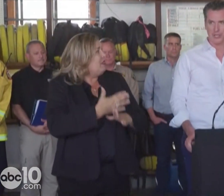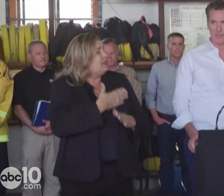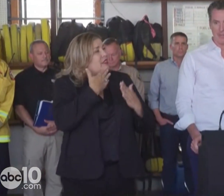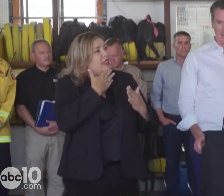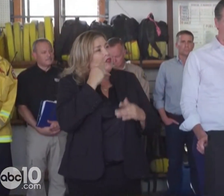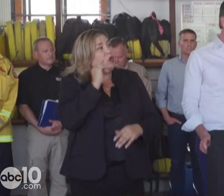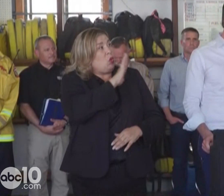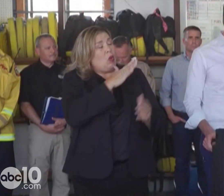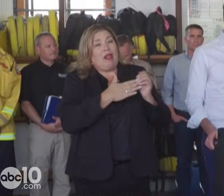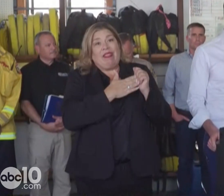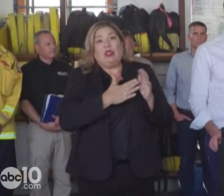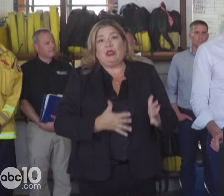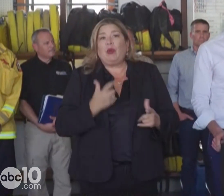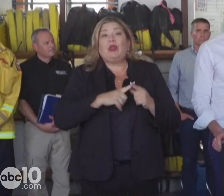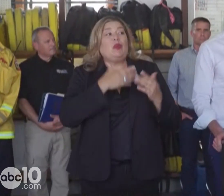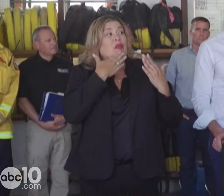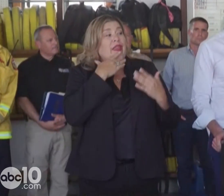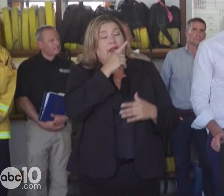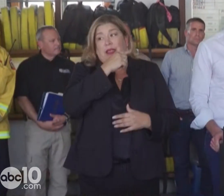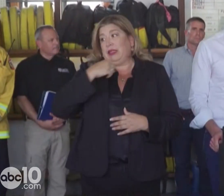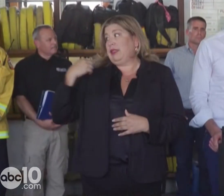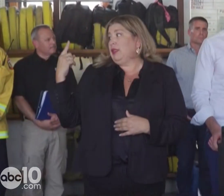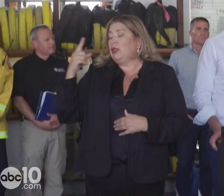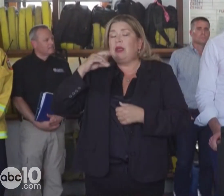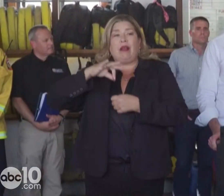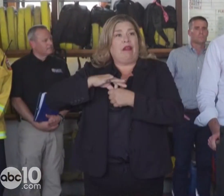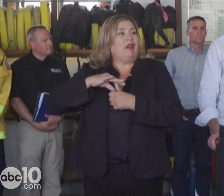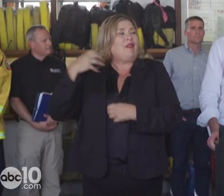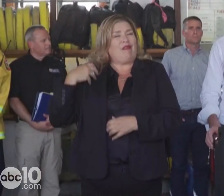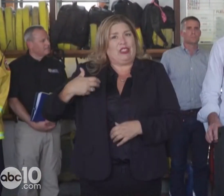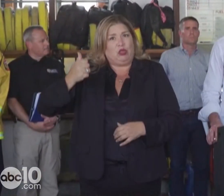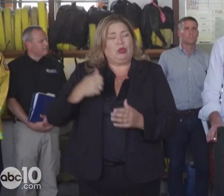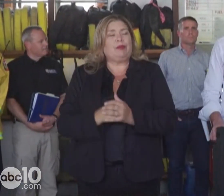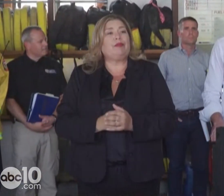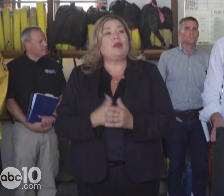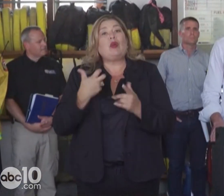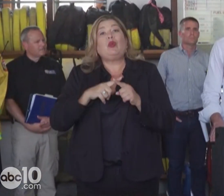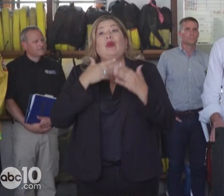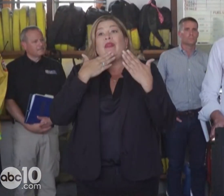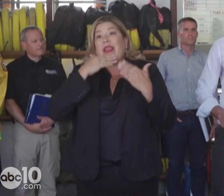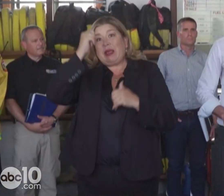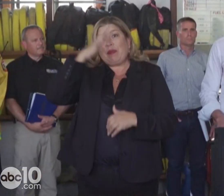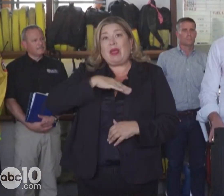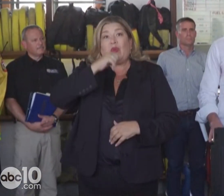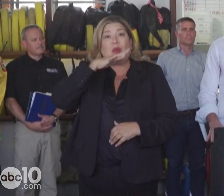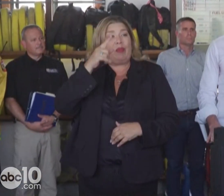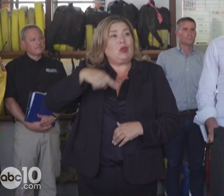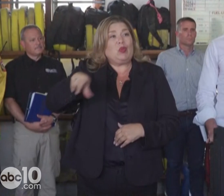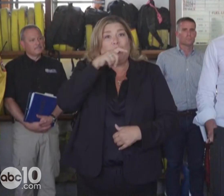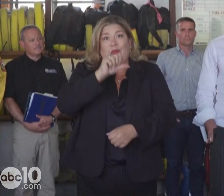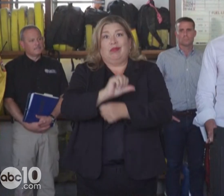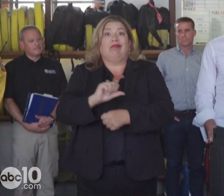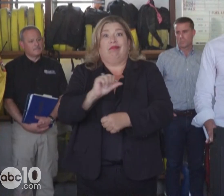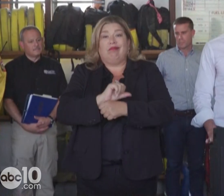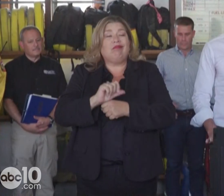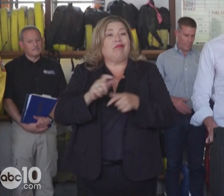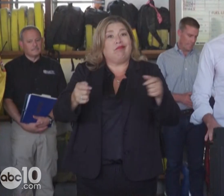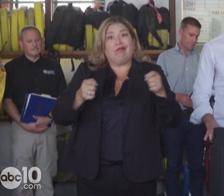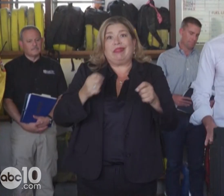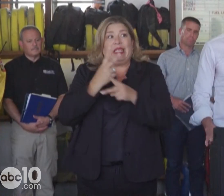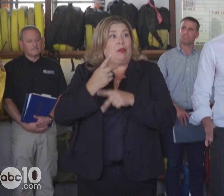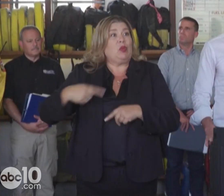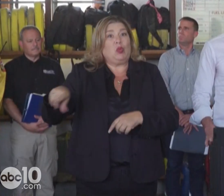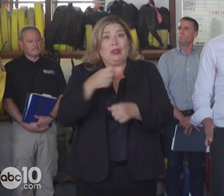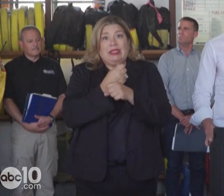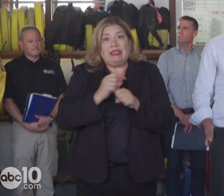all your leadership, and let me thank the elected officials assembled behind me, but more importantly, let me thank the men and women out on the front lines that are keeping you